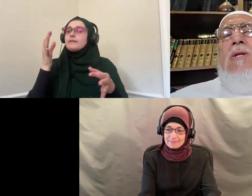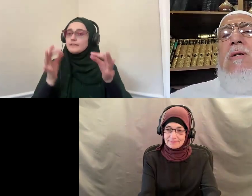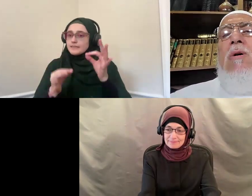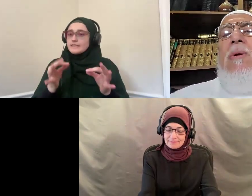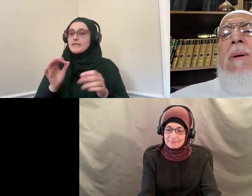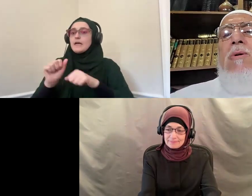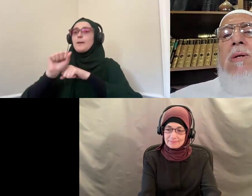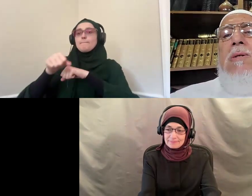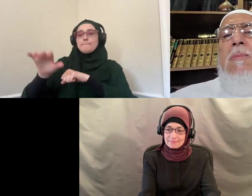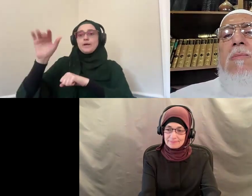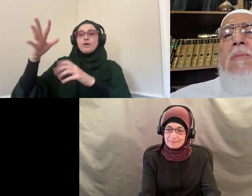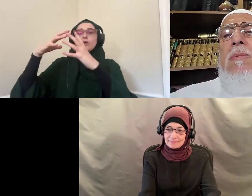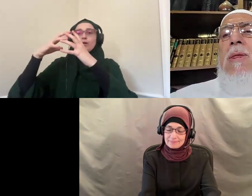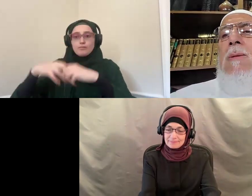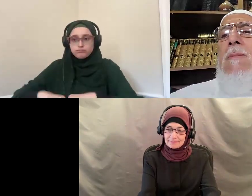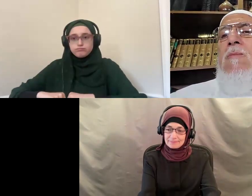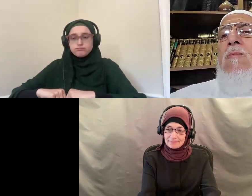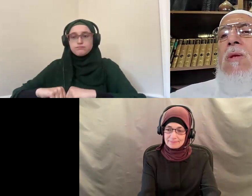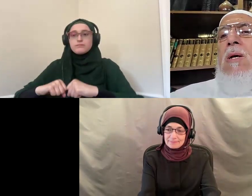is just of the mountains.